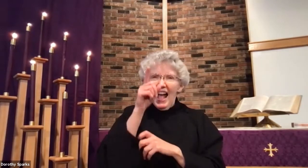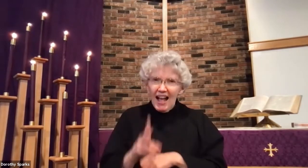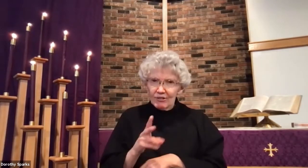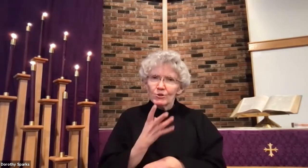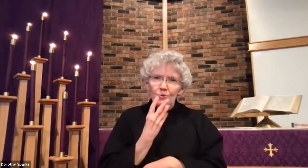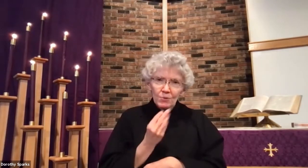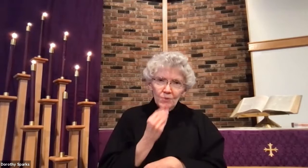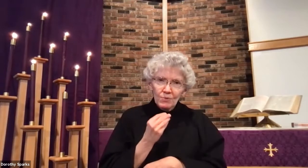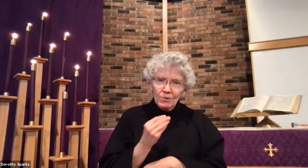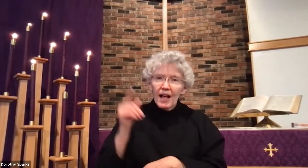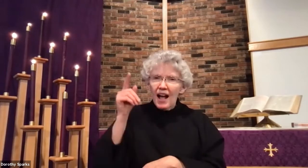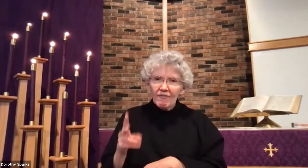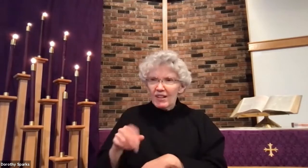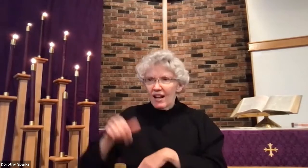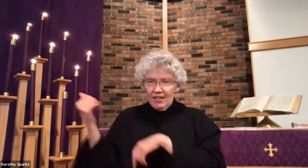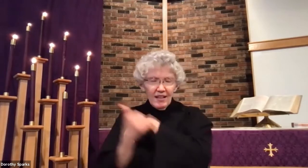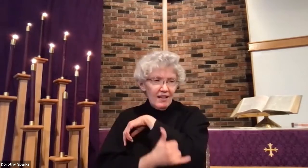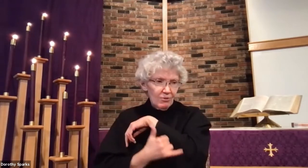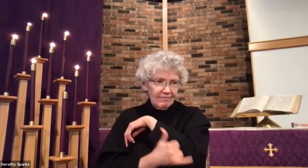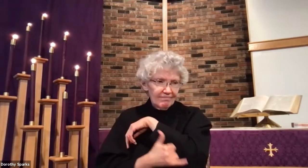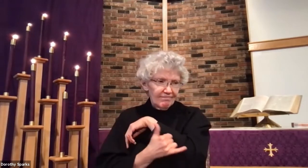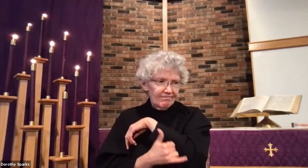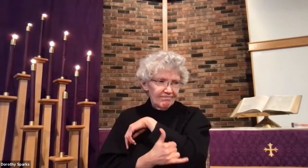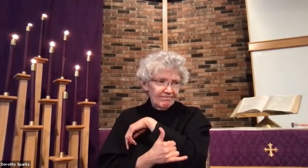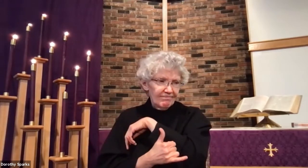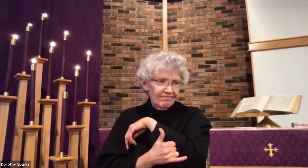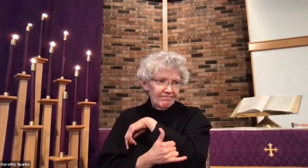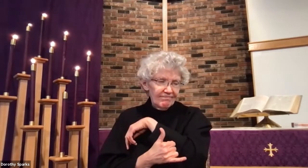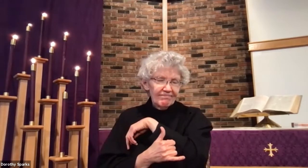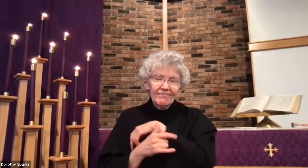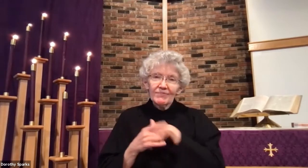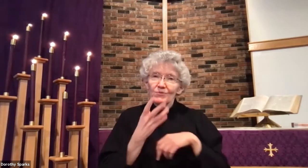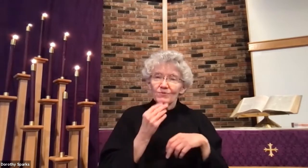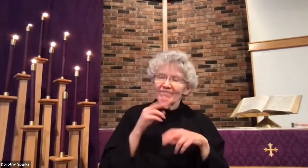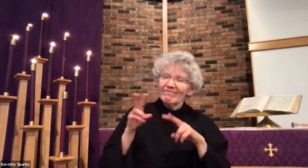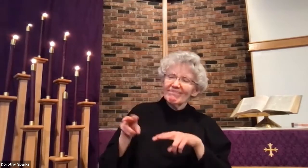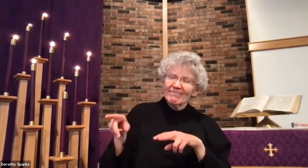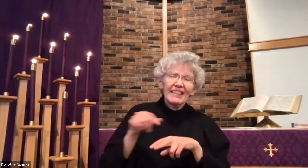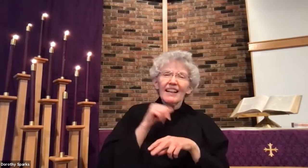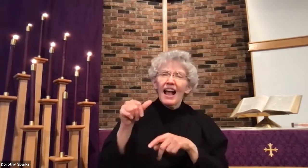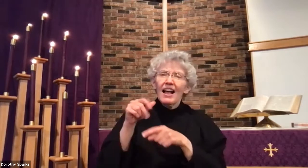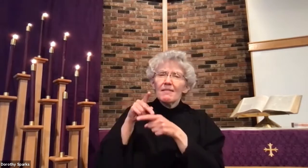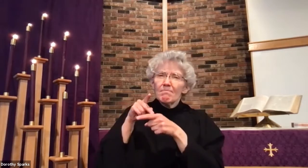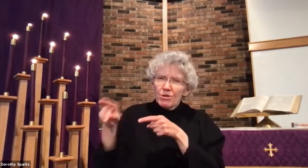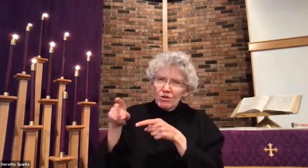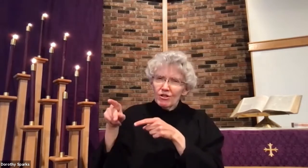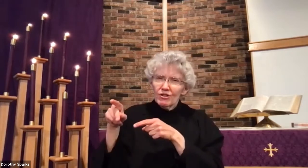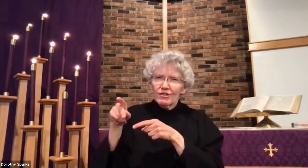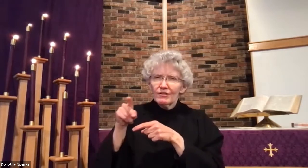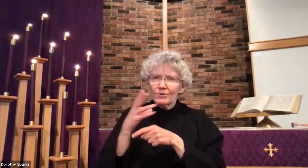So back in biblical times, there were people who were half Jewish